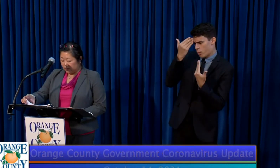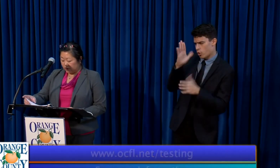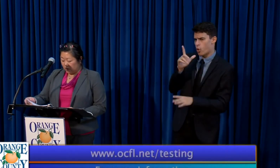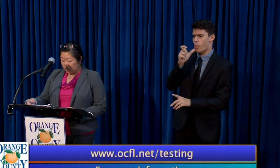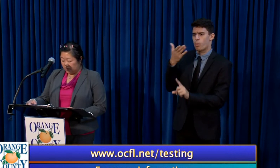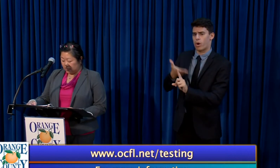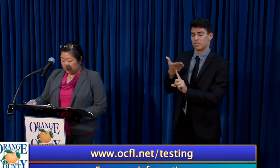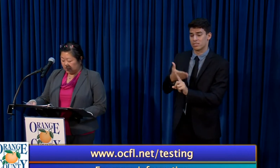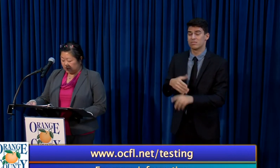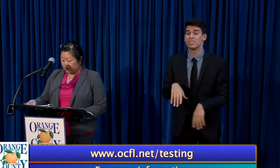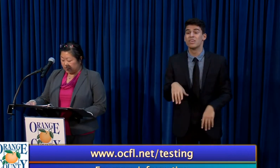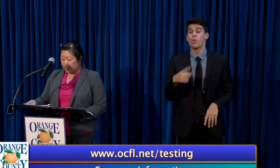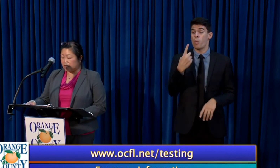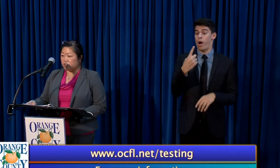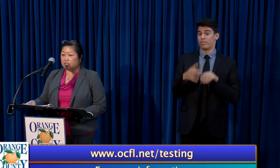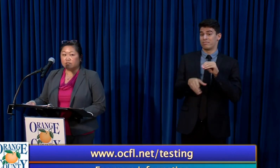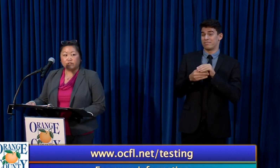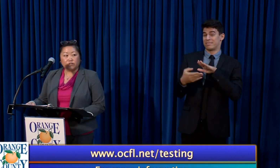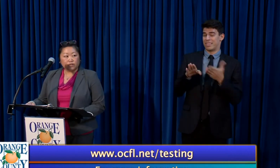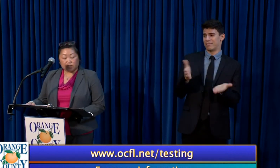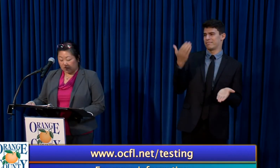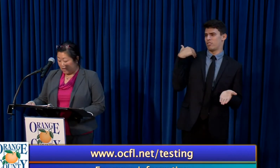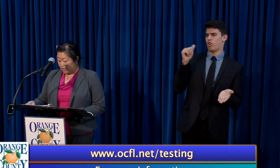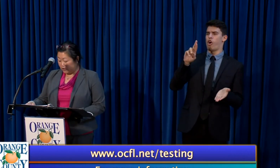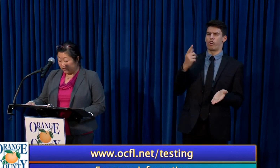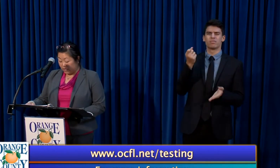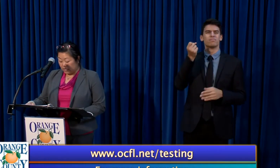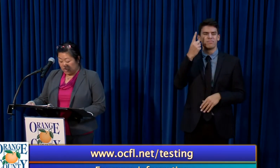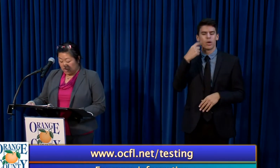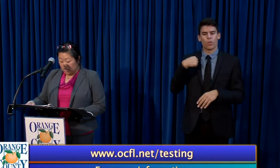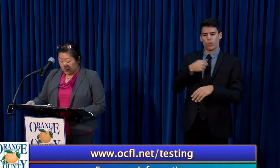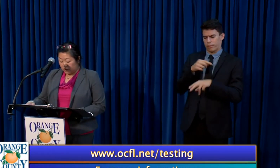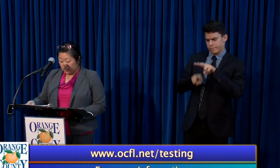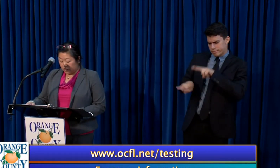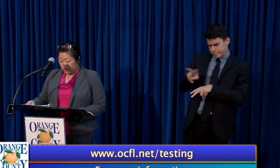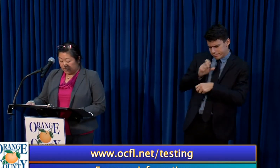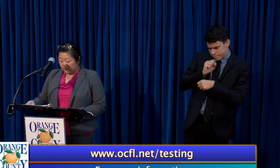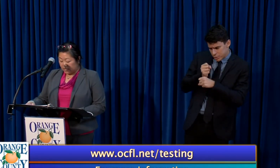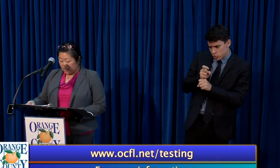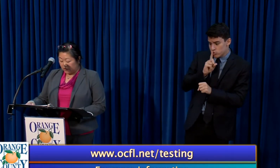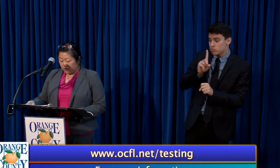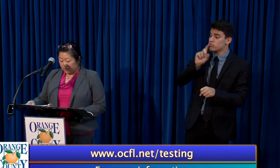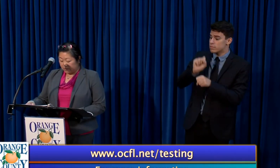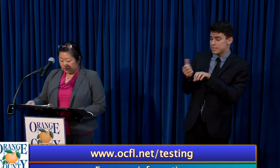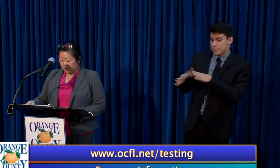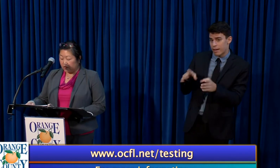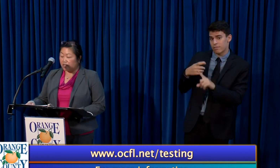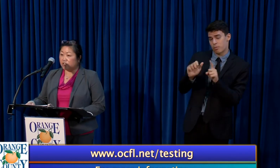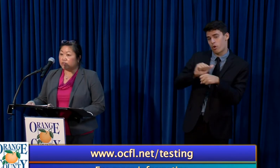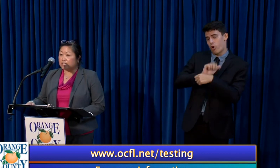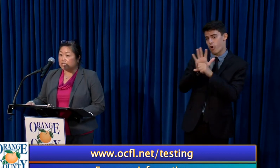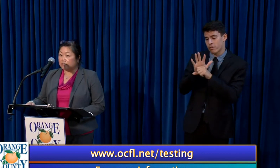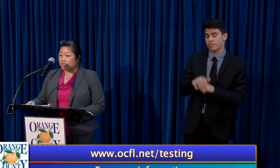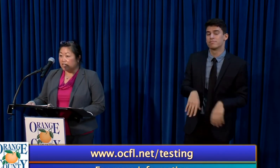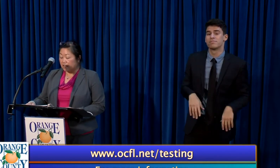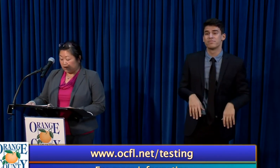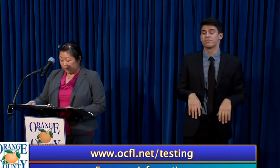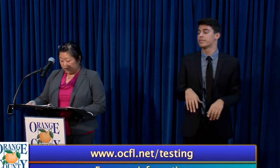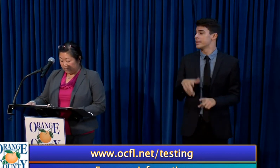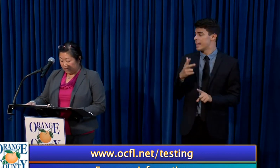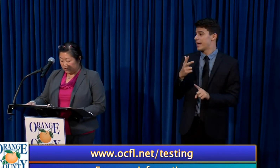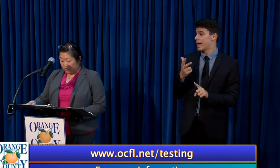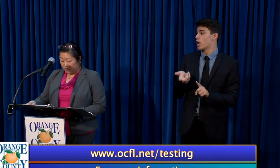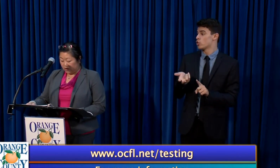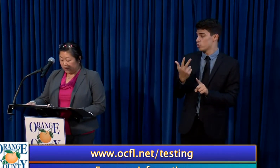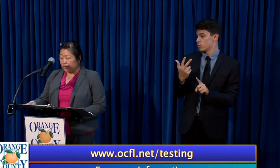death was from August. That was recently under state review and certified. 32 dates of death are from September, and 3 dates of death are